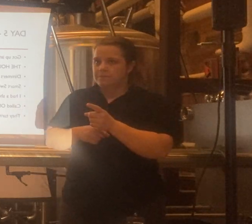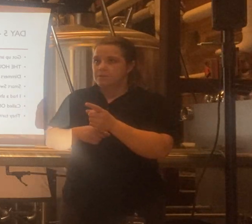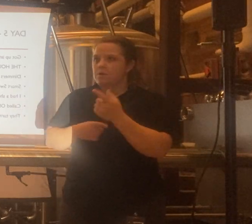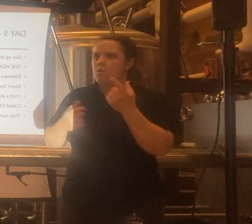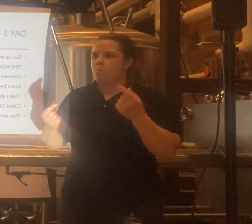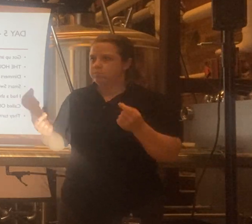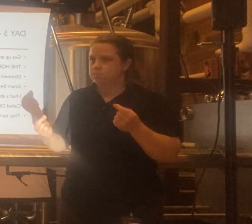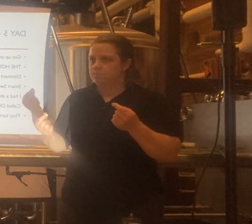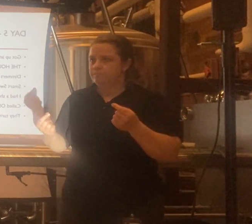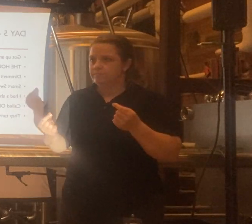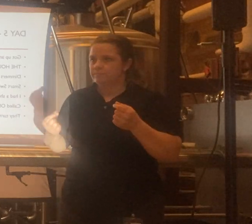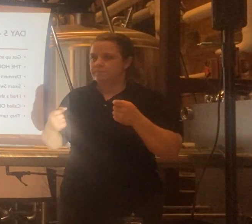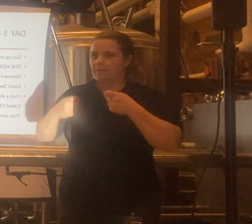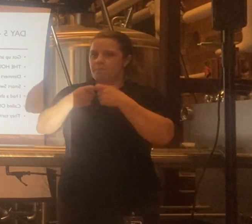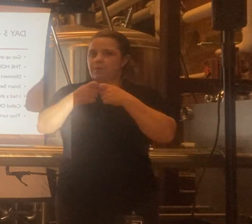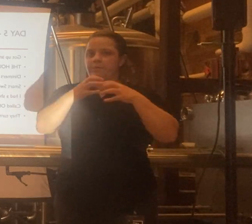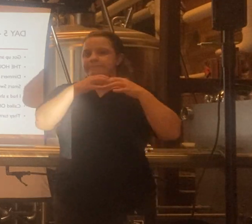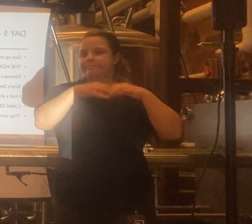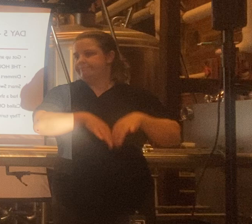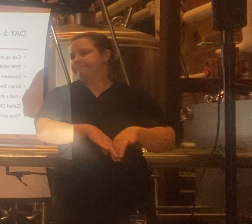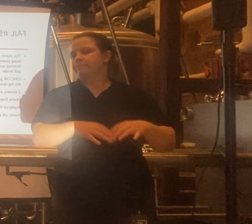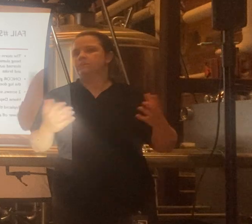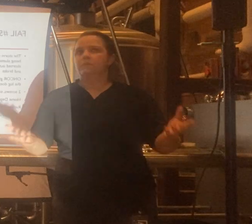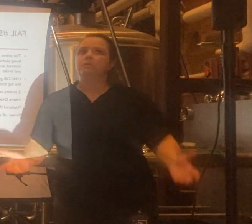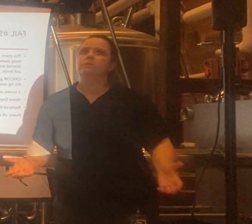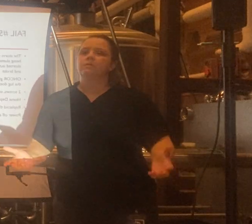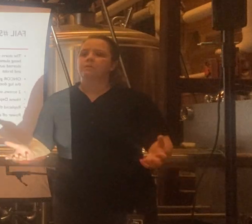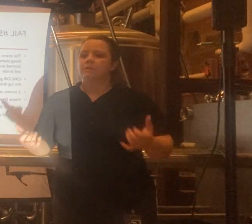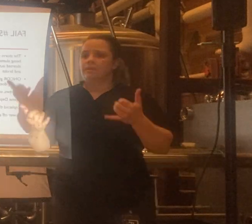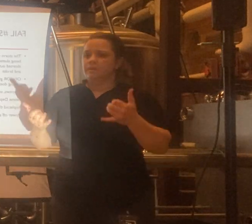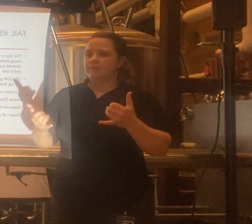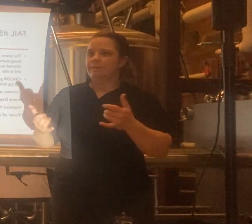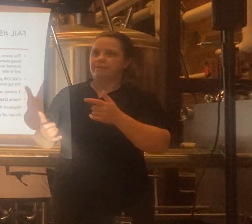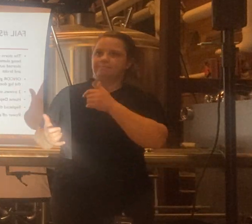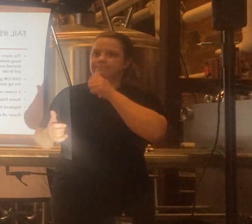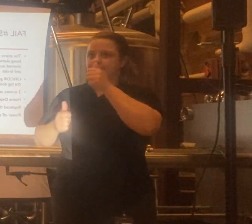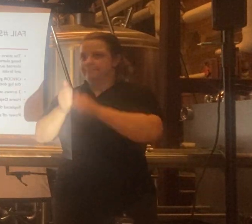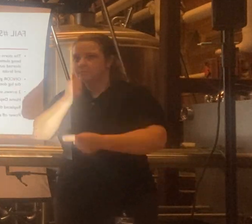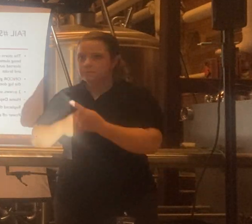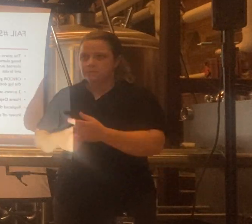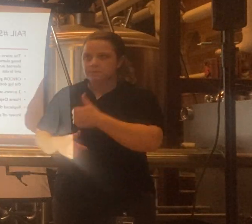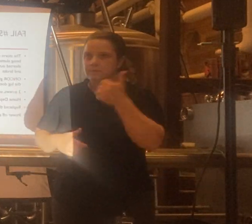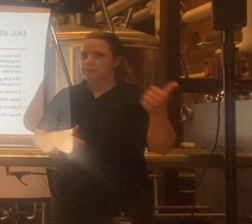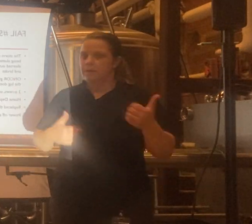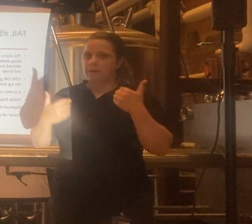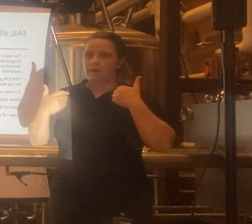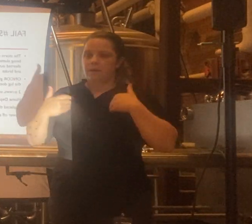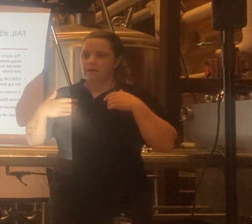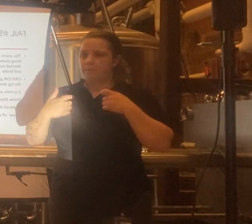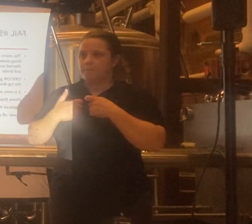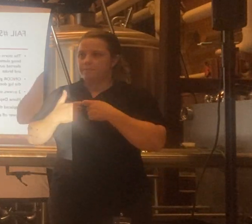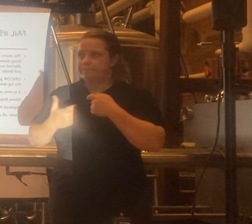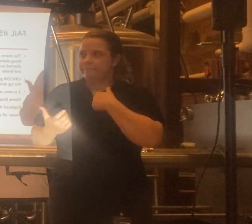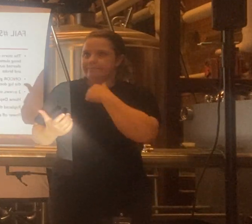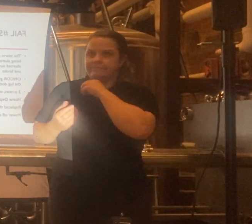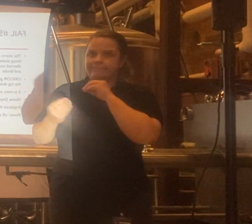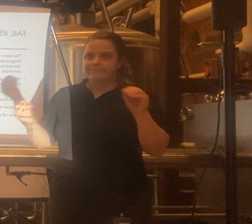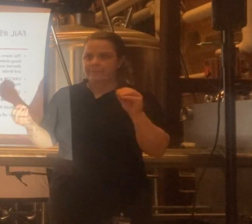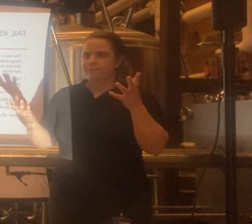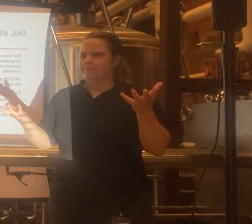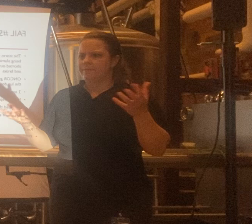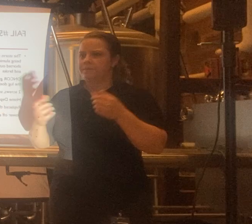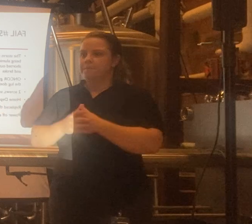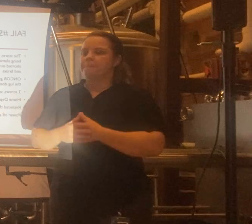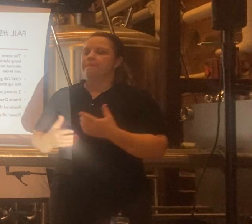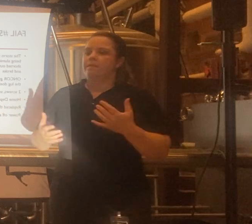man, and everybody else has got power and I don't, what the heck? Well, it turns out my house has the line going from the pole to the